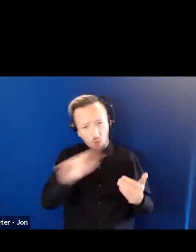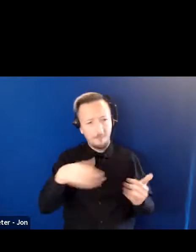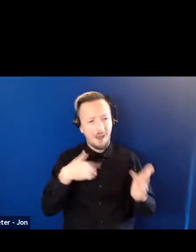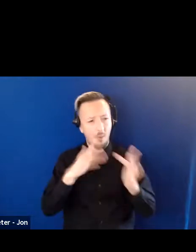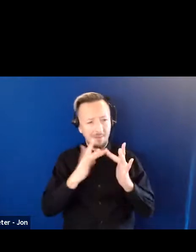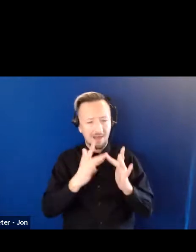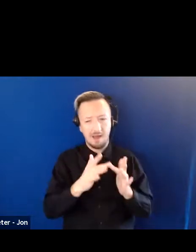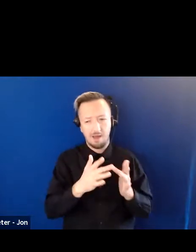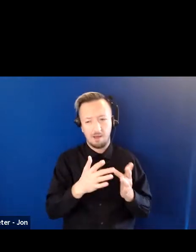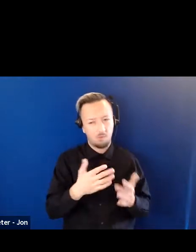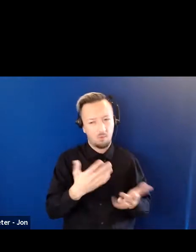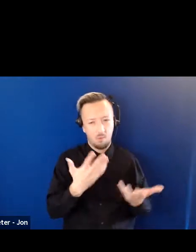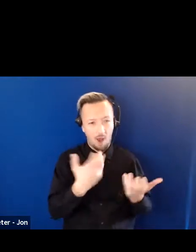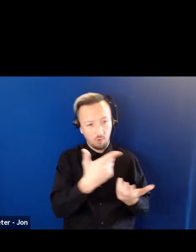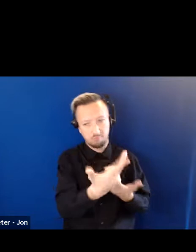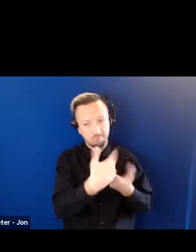We